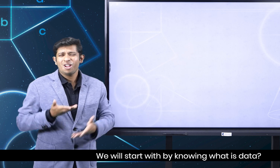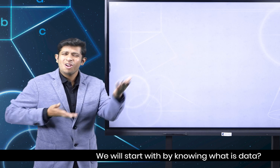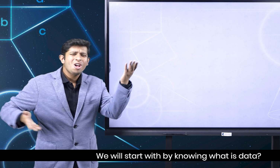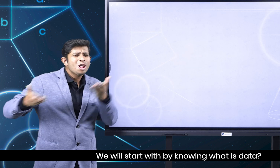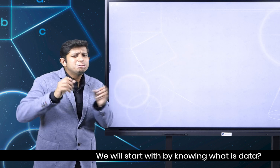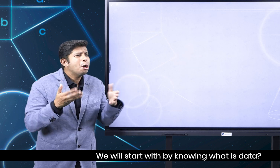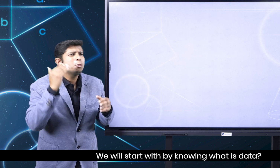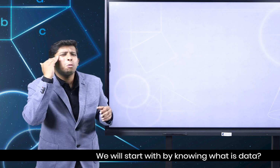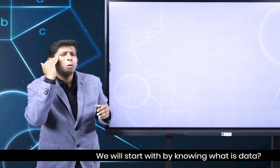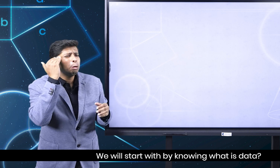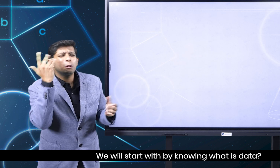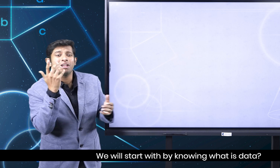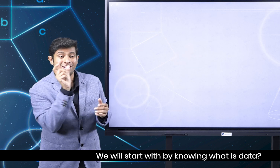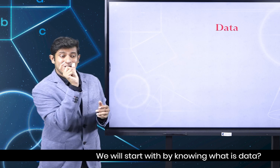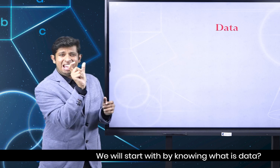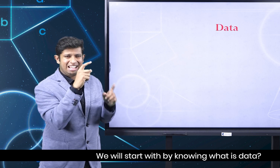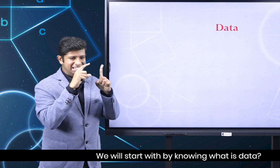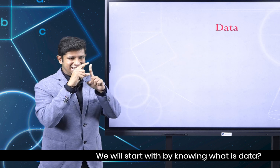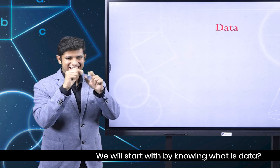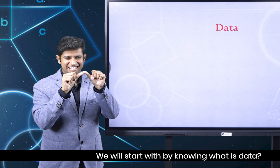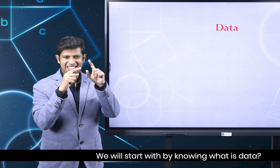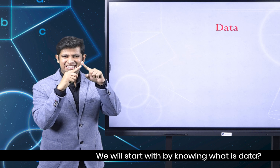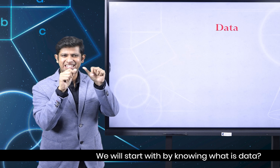We will start by knowing what is data.